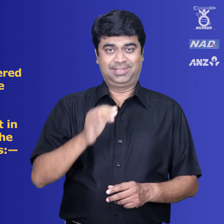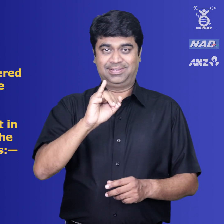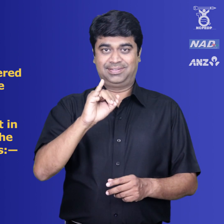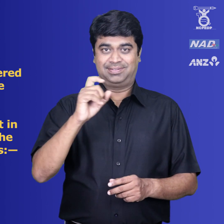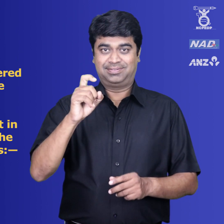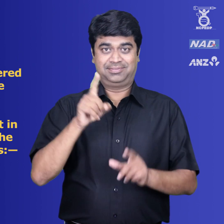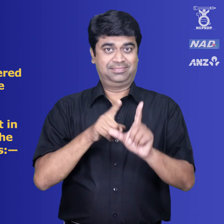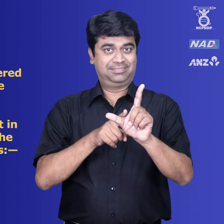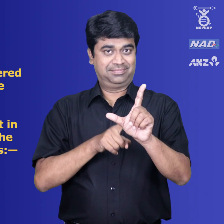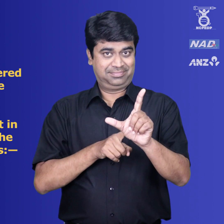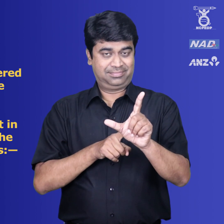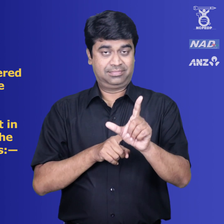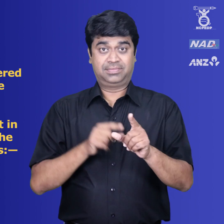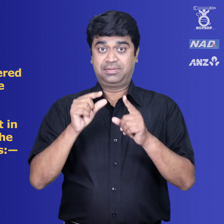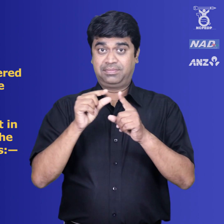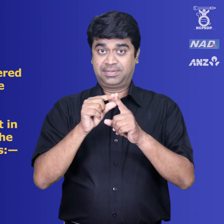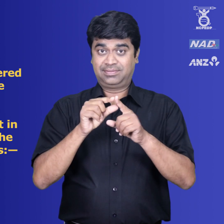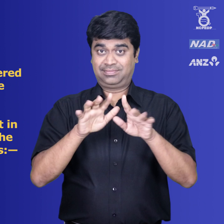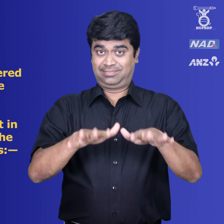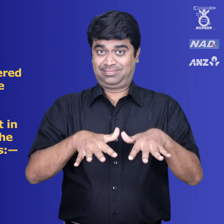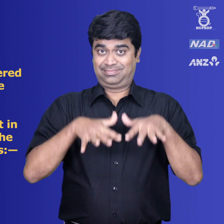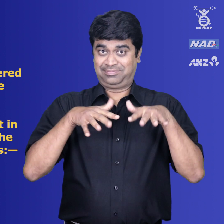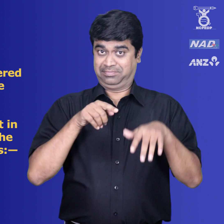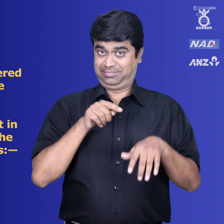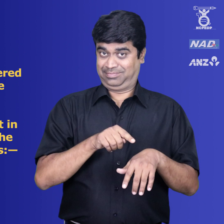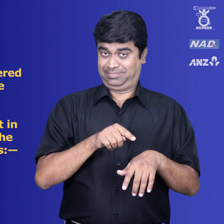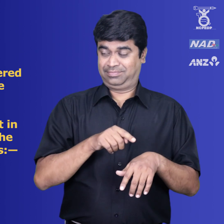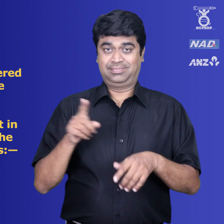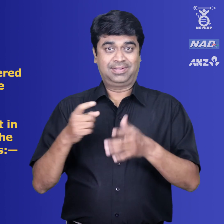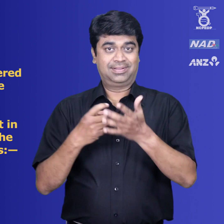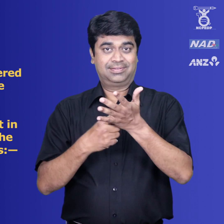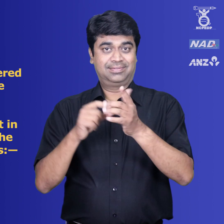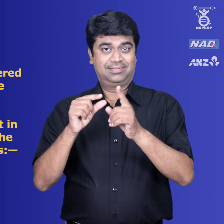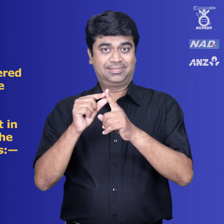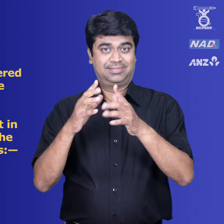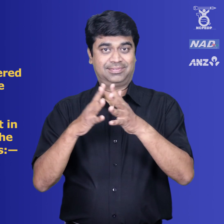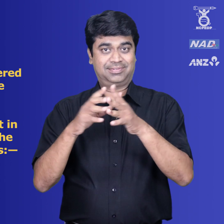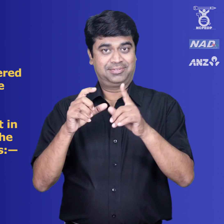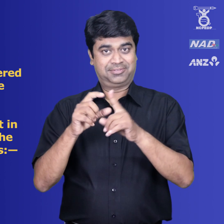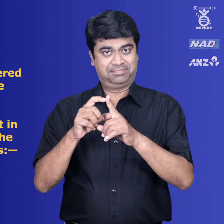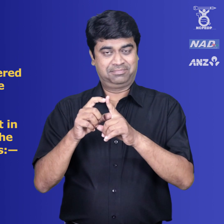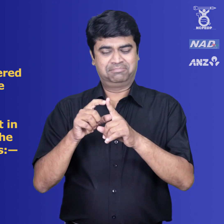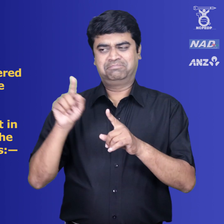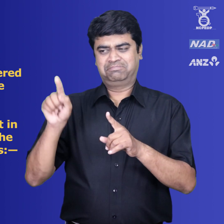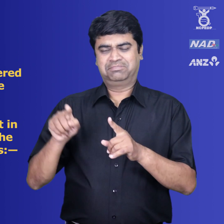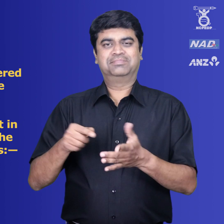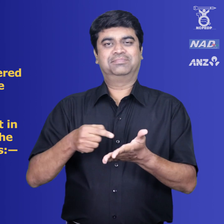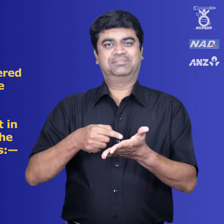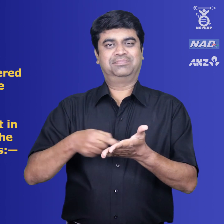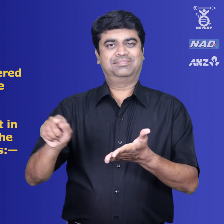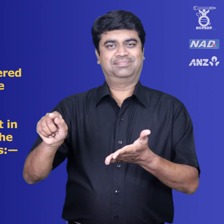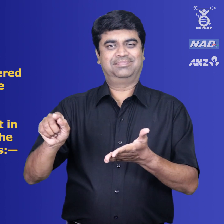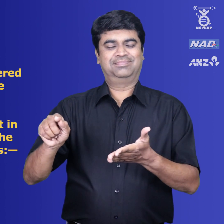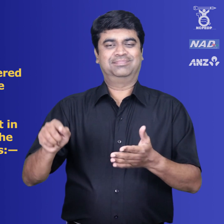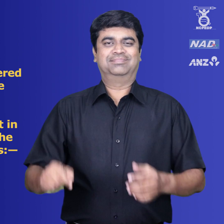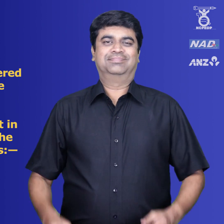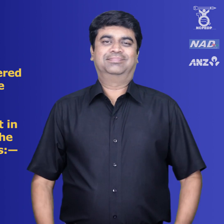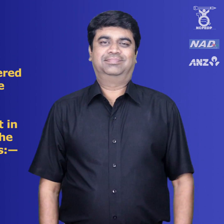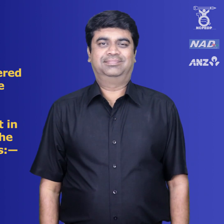to implement the convention aforesaid, be it enacted by Parliament in the 67th year of the Republic of India